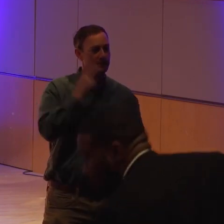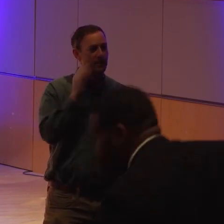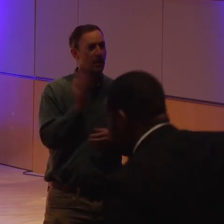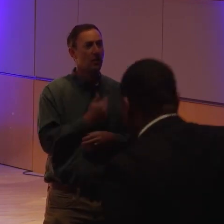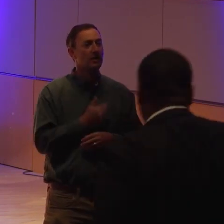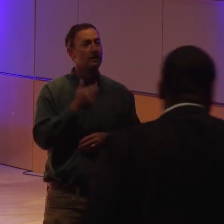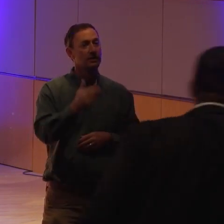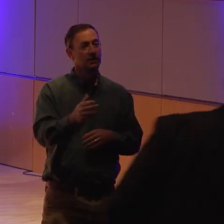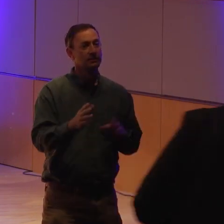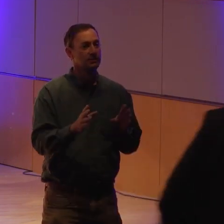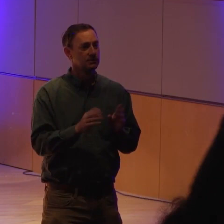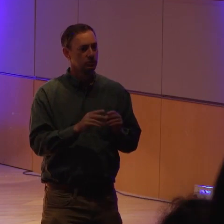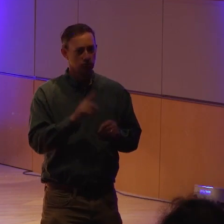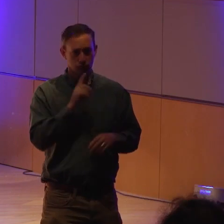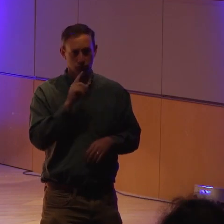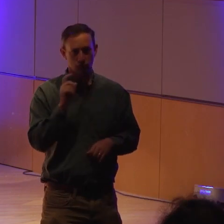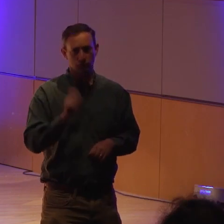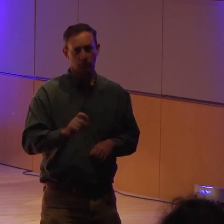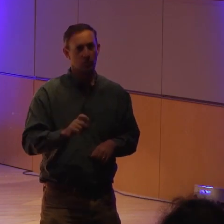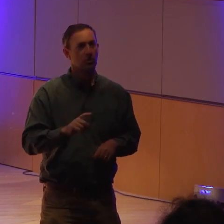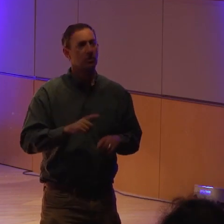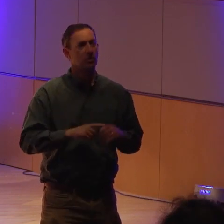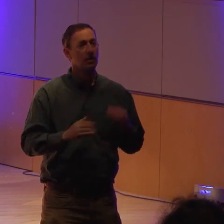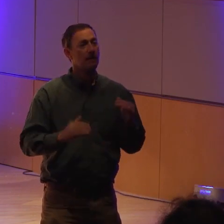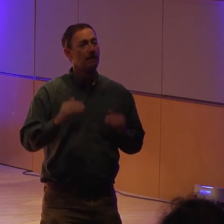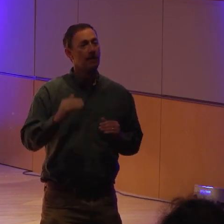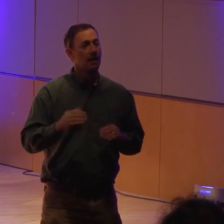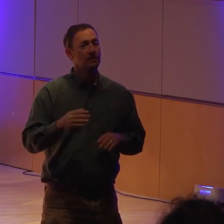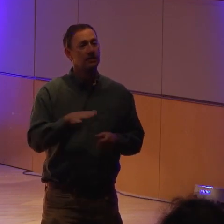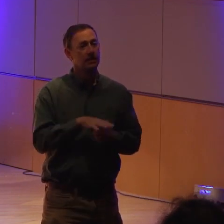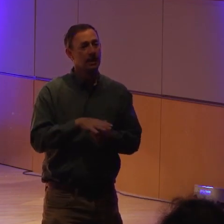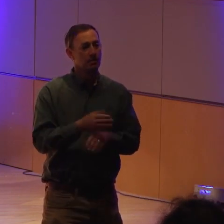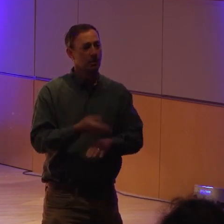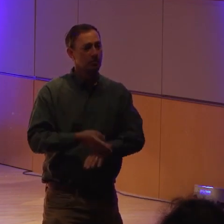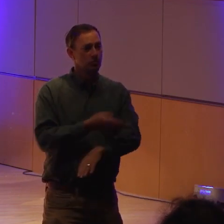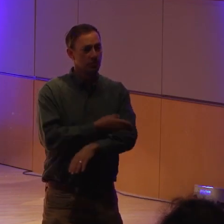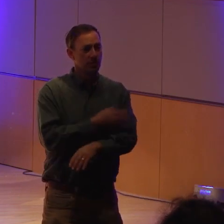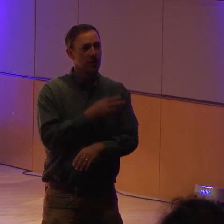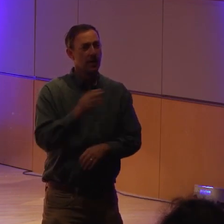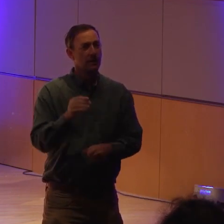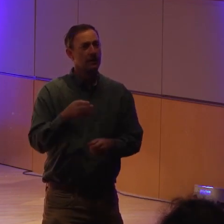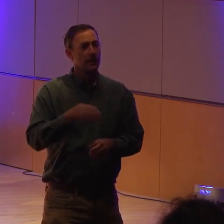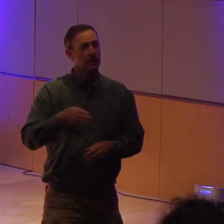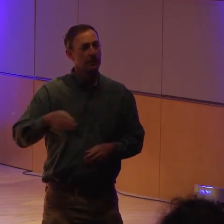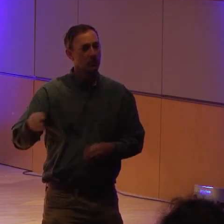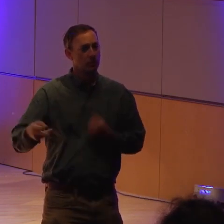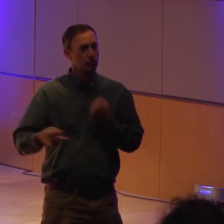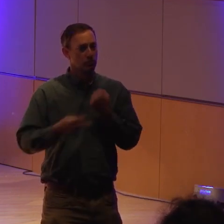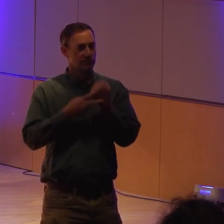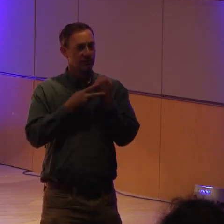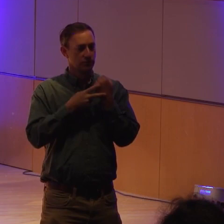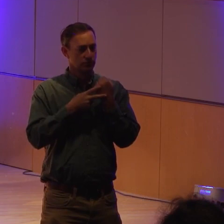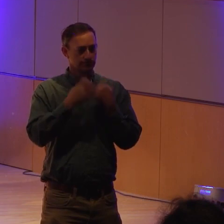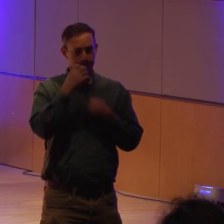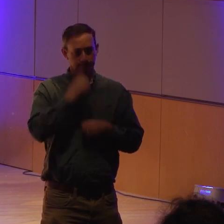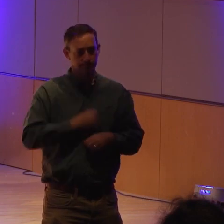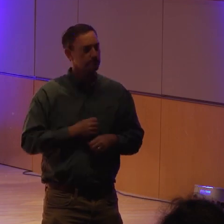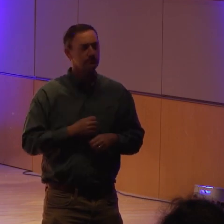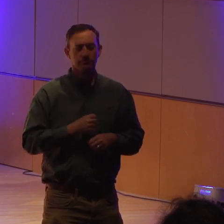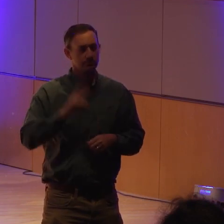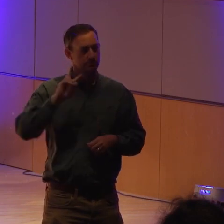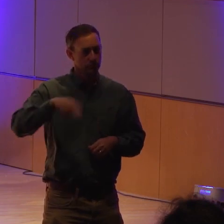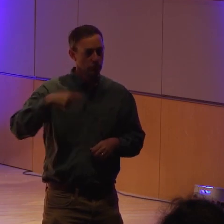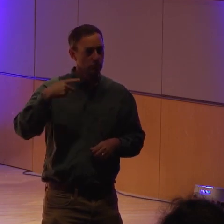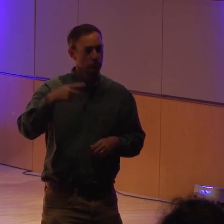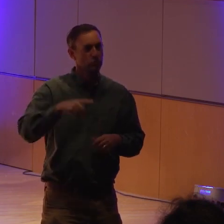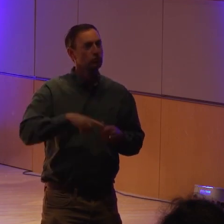session was to be at Balancing Neighborhood Improvements and Neighbor Preservation. We're going to switch that. So we're going to start